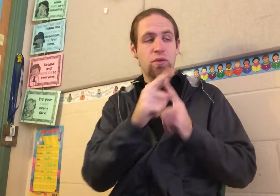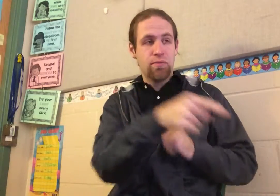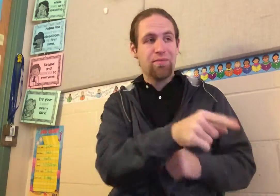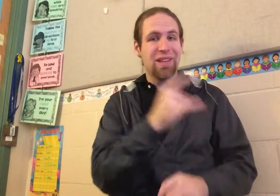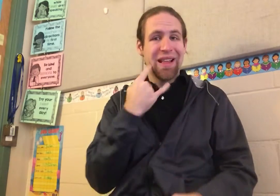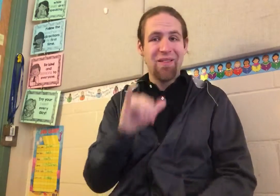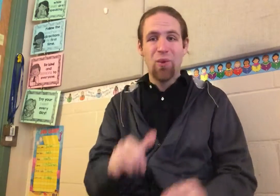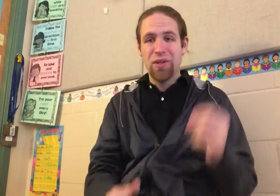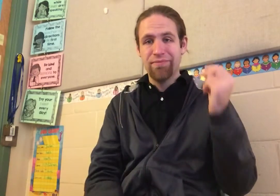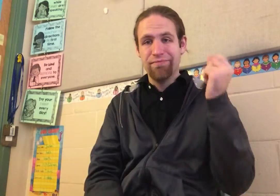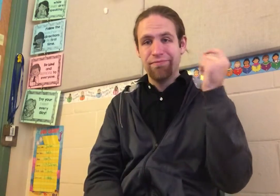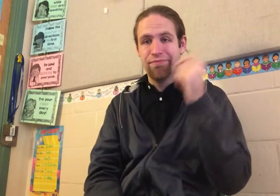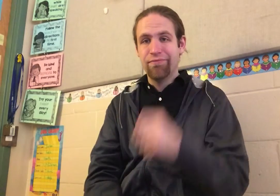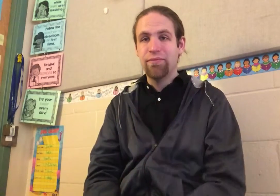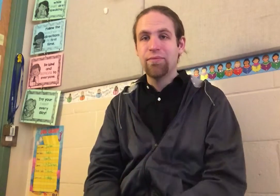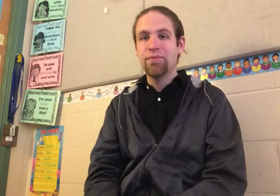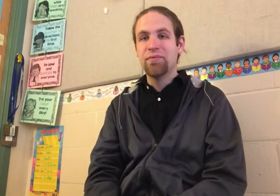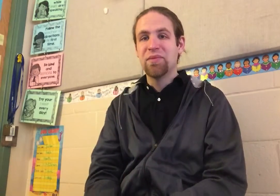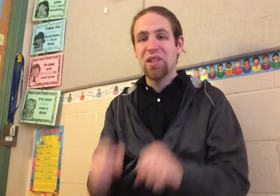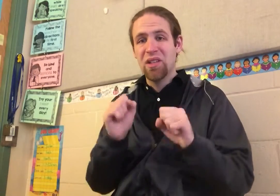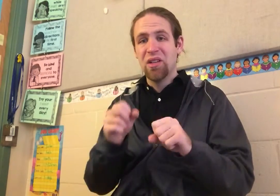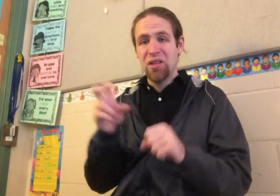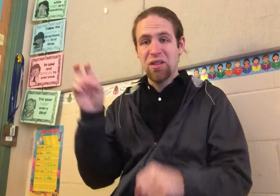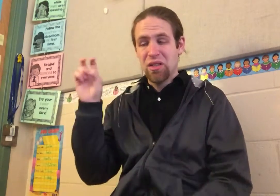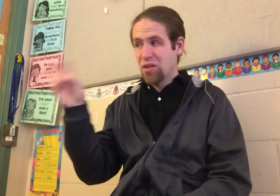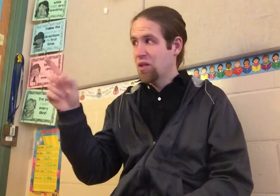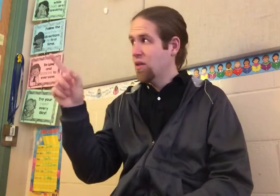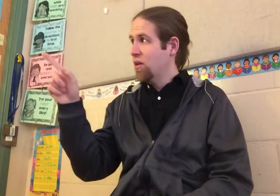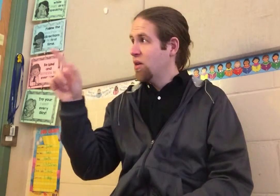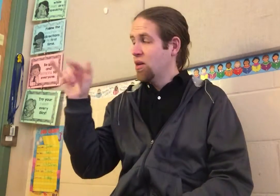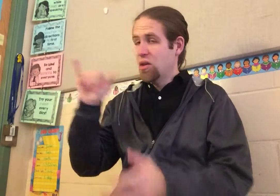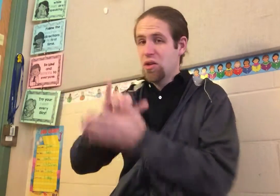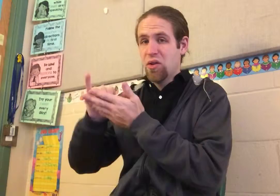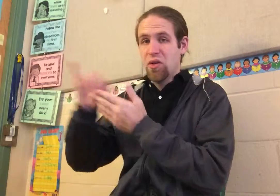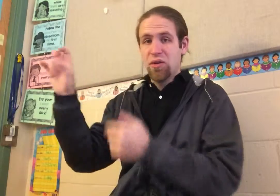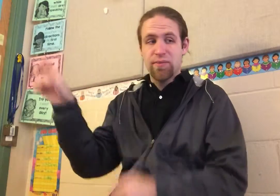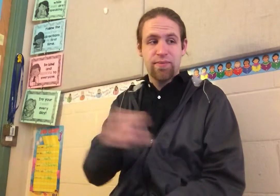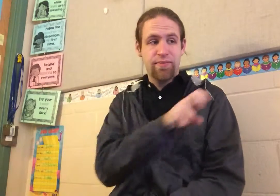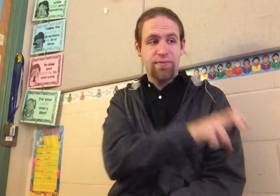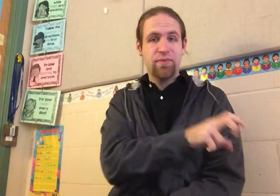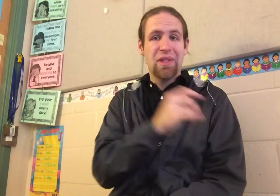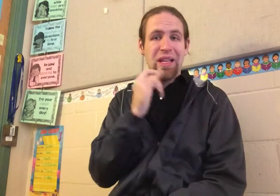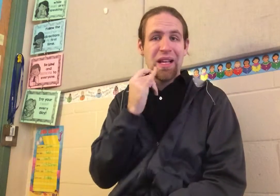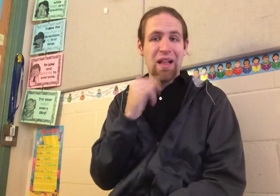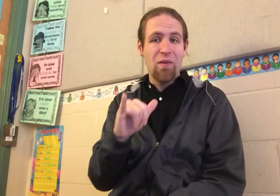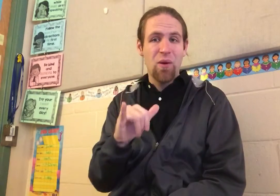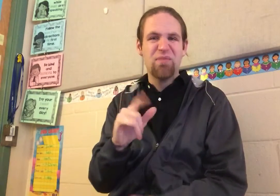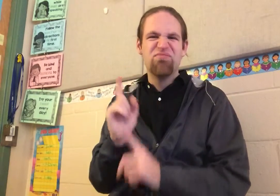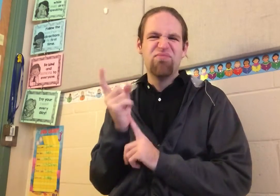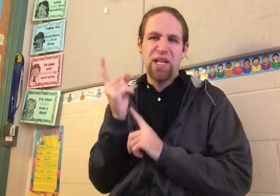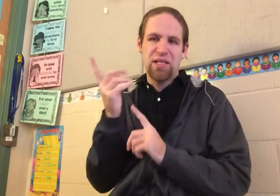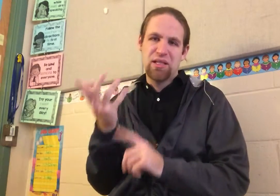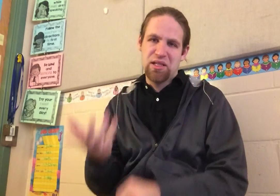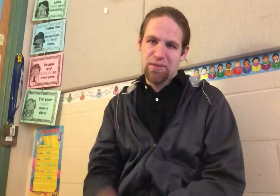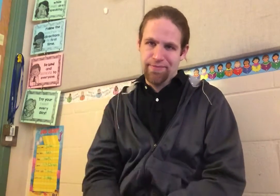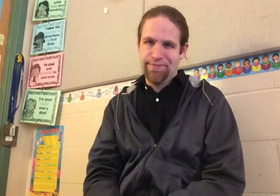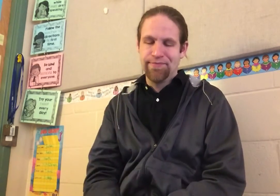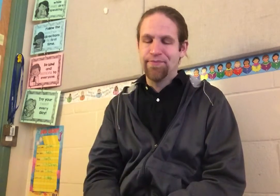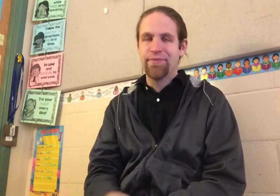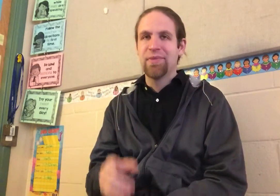A telegraph message could travel from New York to California in a matter of minutes. There was no way the Pony Express could